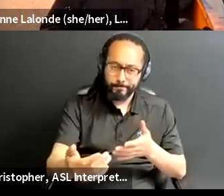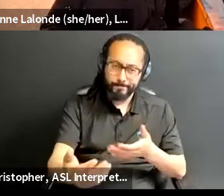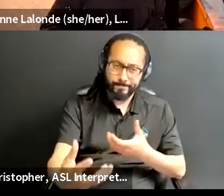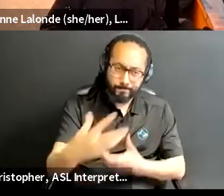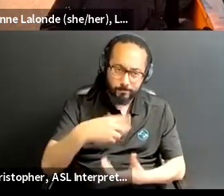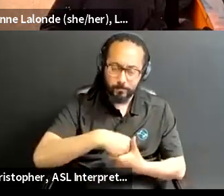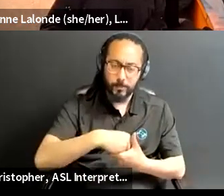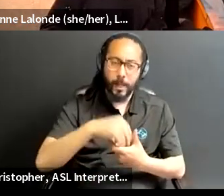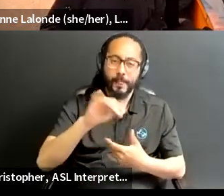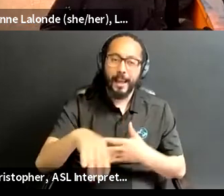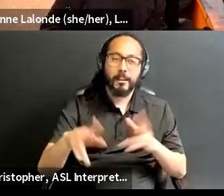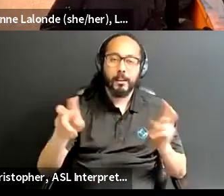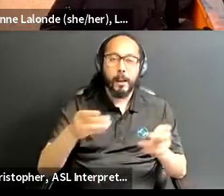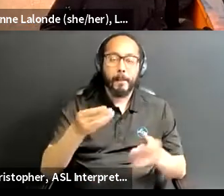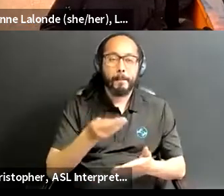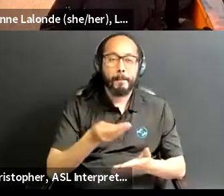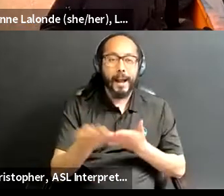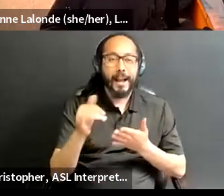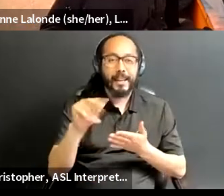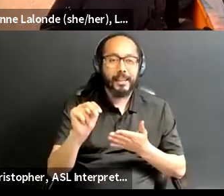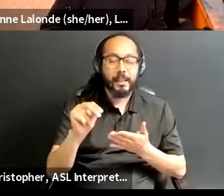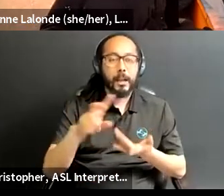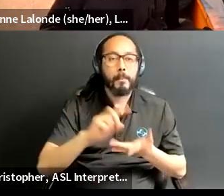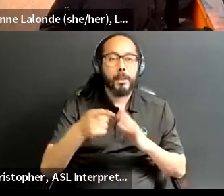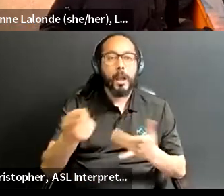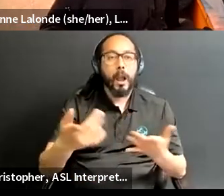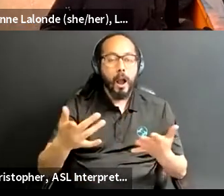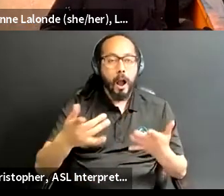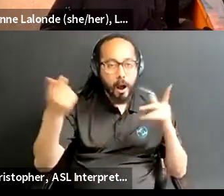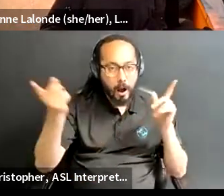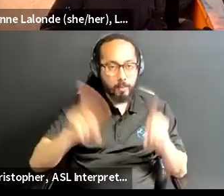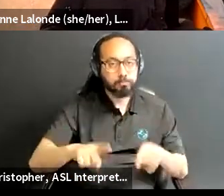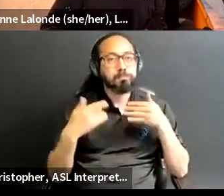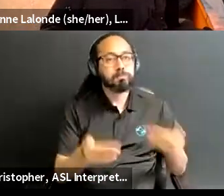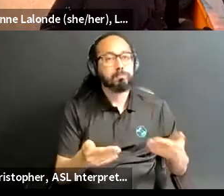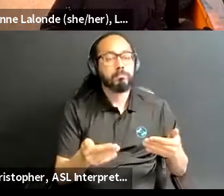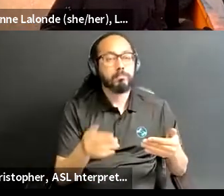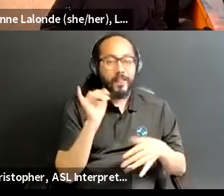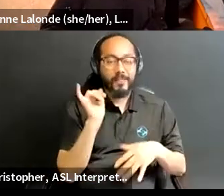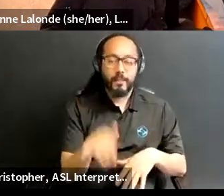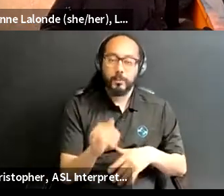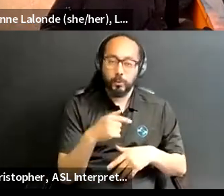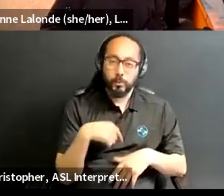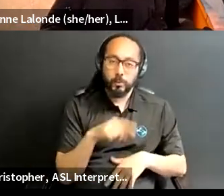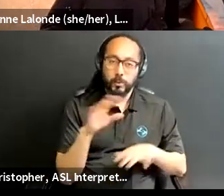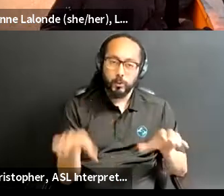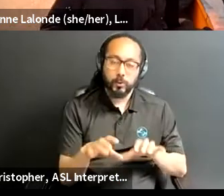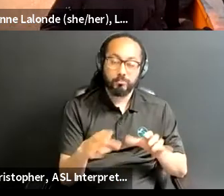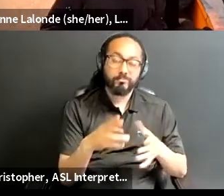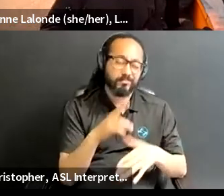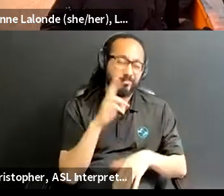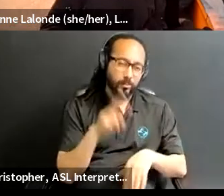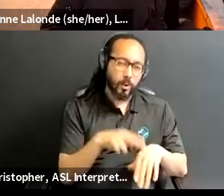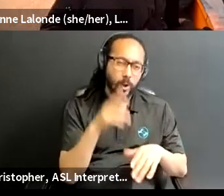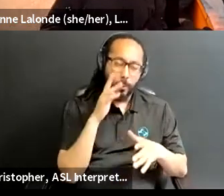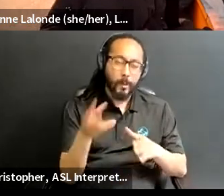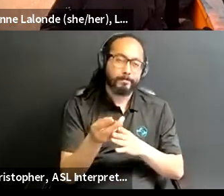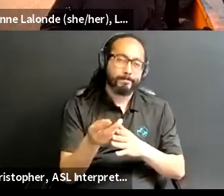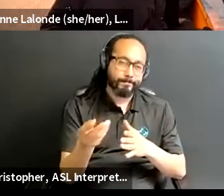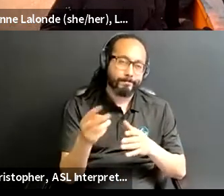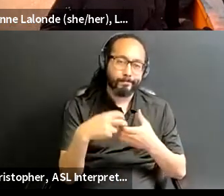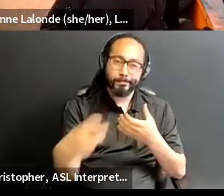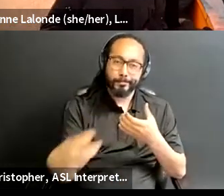what is what we do. So absolutely, we're going to lose some, and that's really unfortunate,